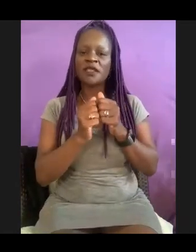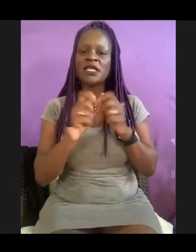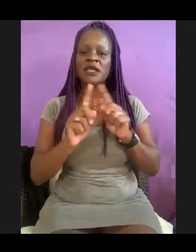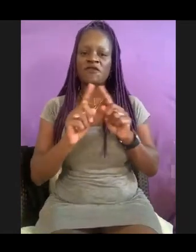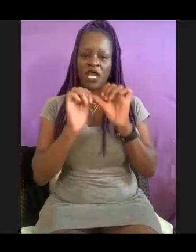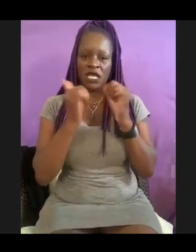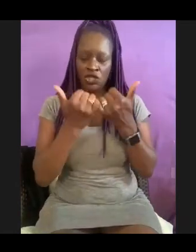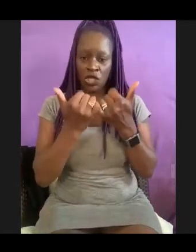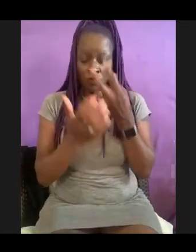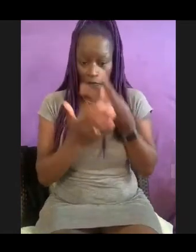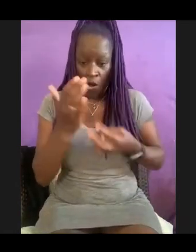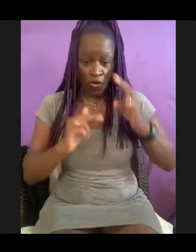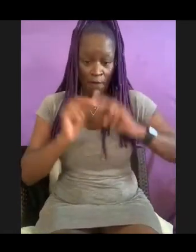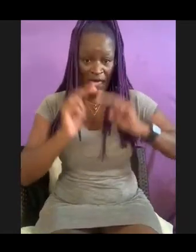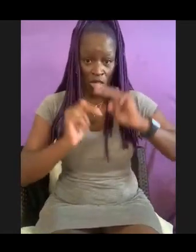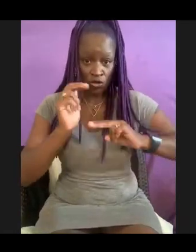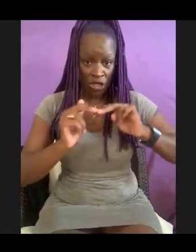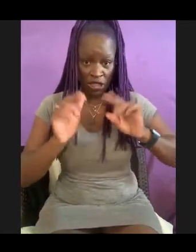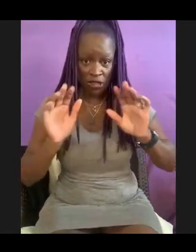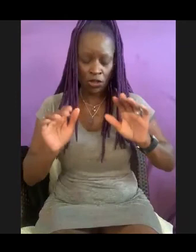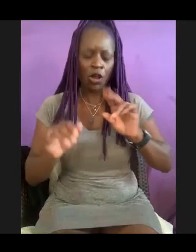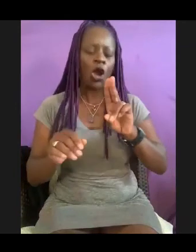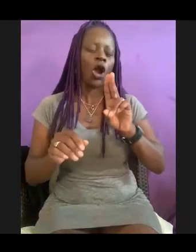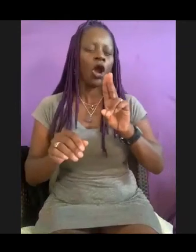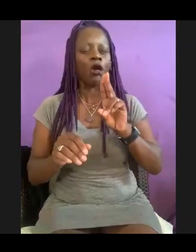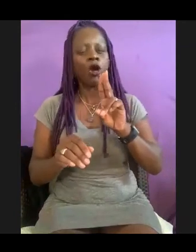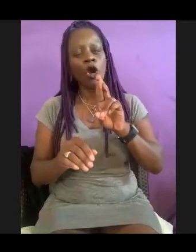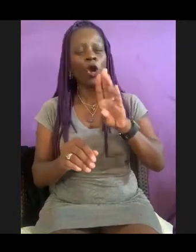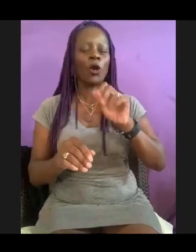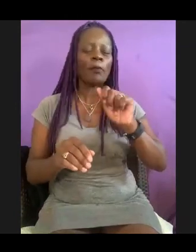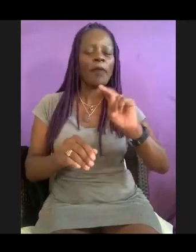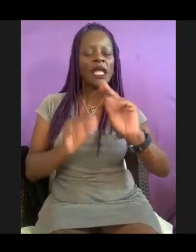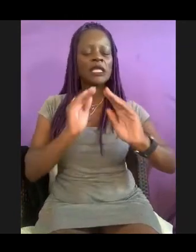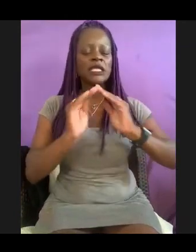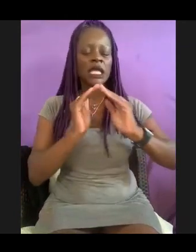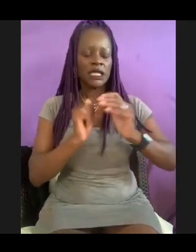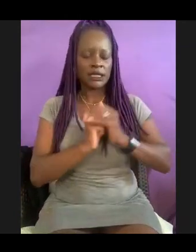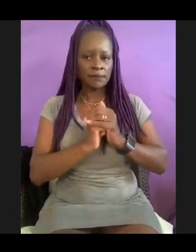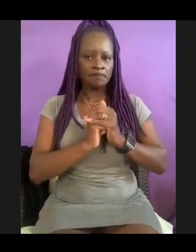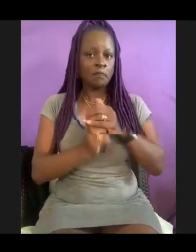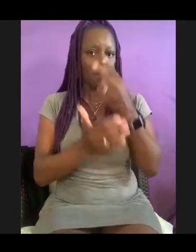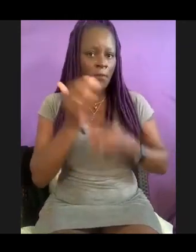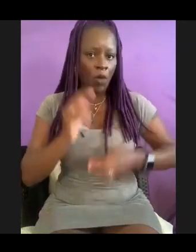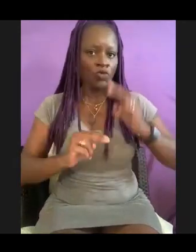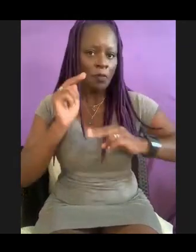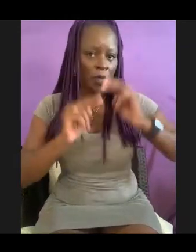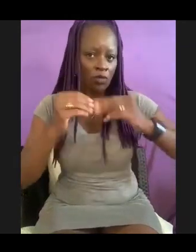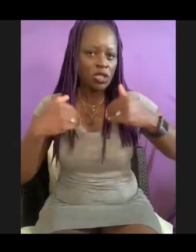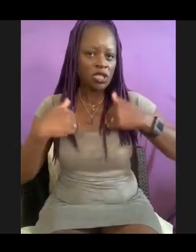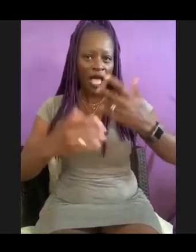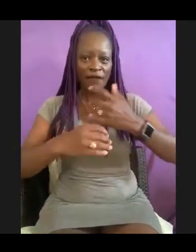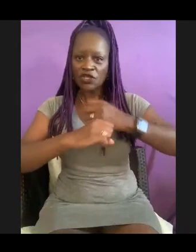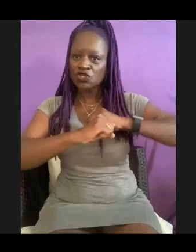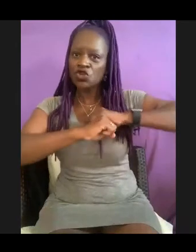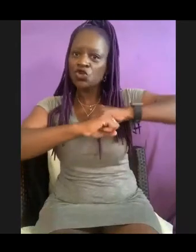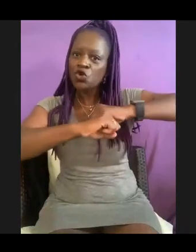Both buildings are in urban cities. Both buildings have security systems much like